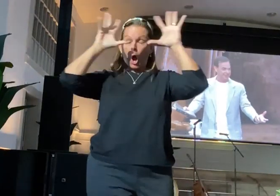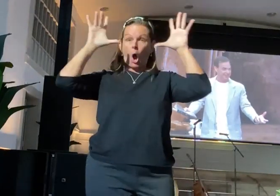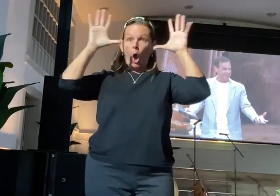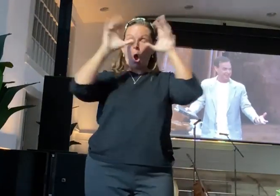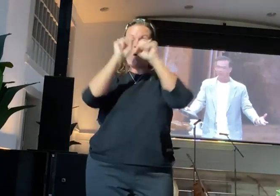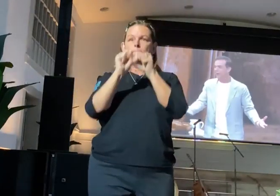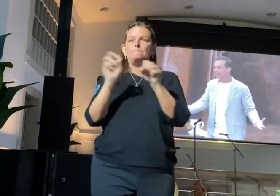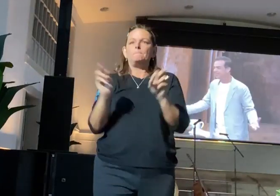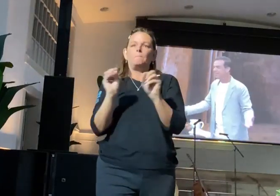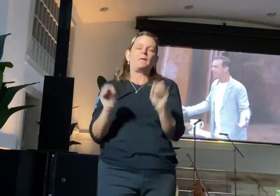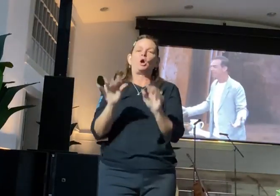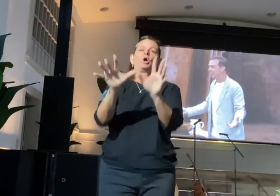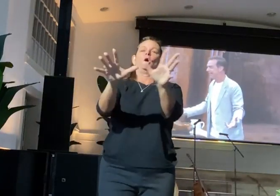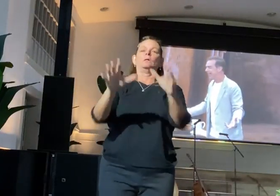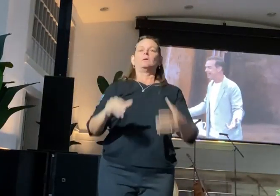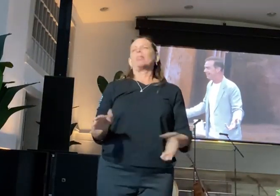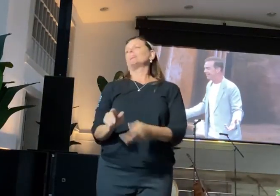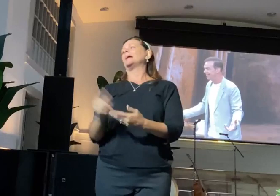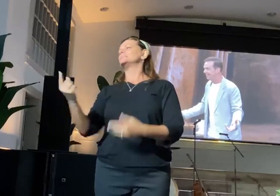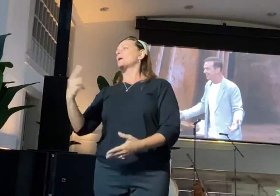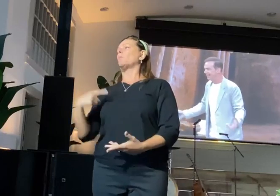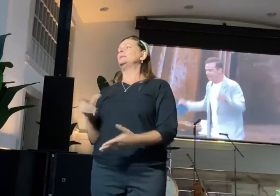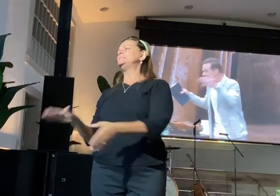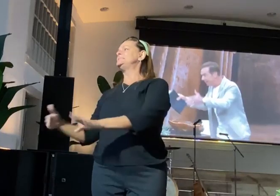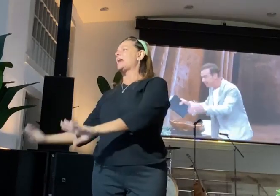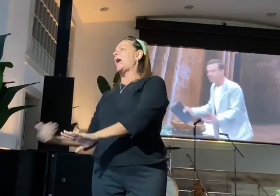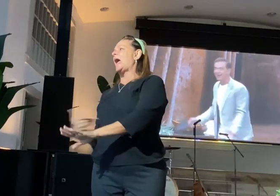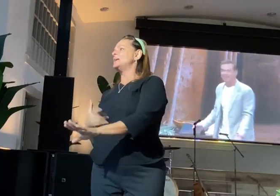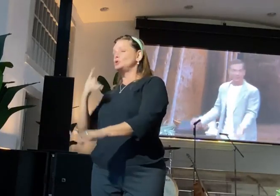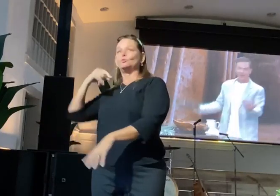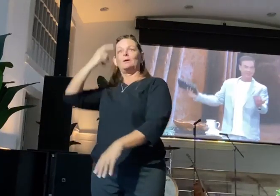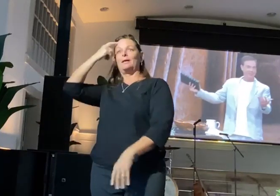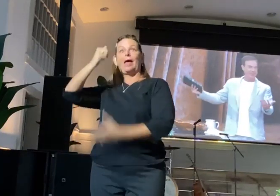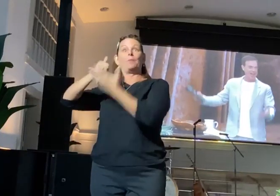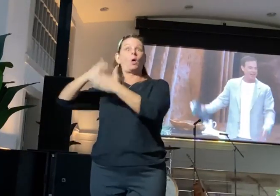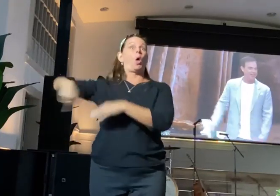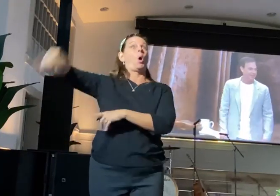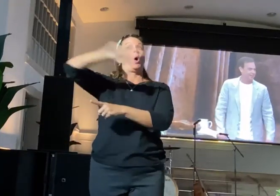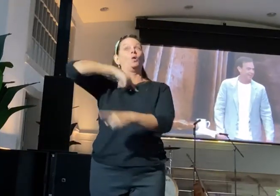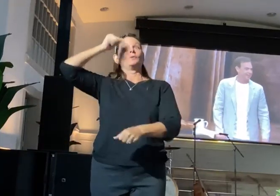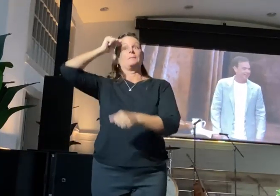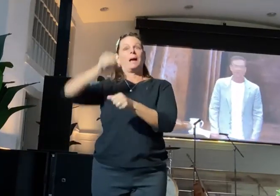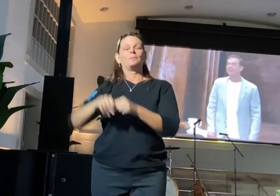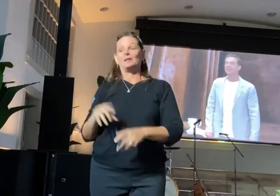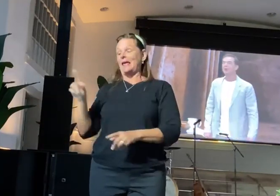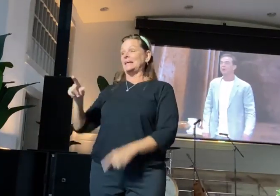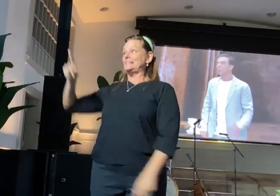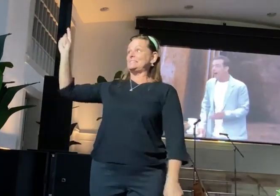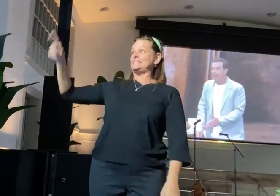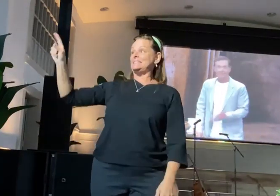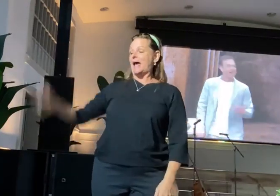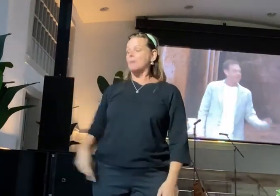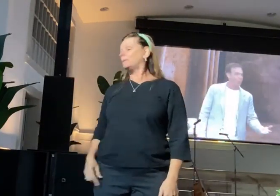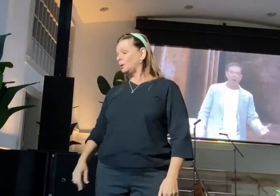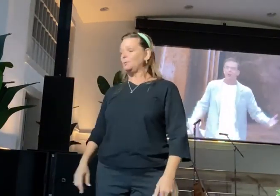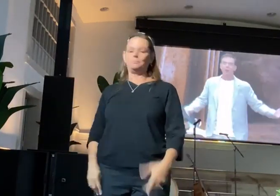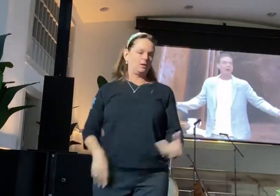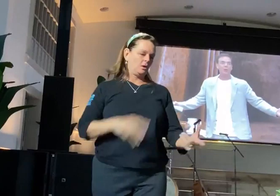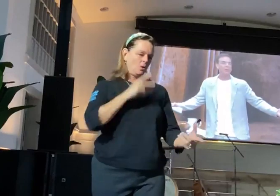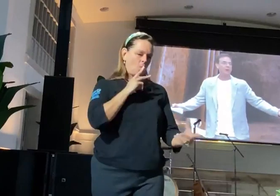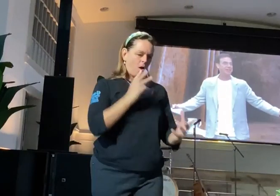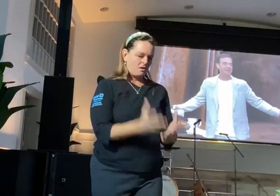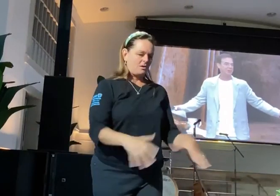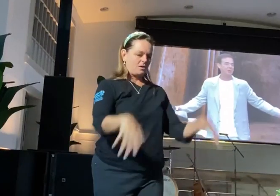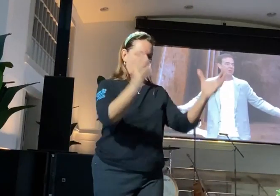miracle, Jesus. Let's raise somebody from the dead. Let's zap somebody and raise them from the dead. Let's turn the wine back into